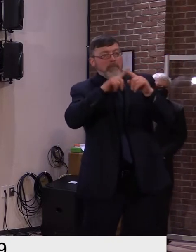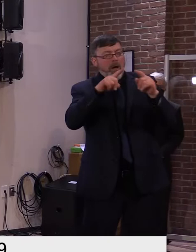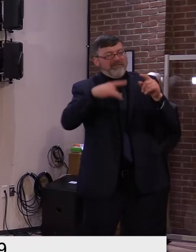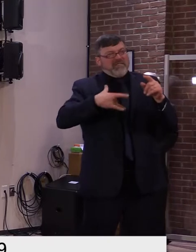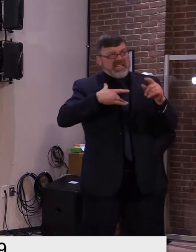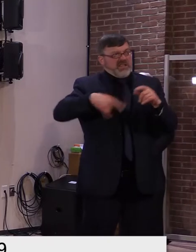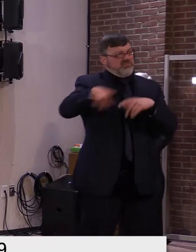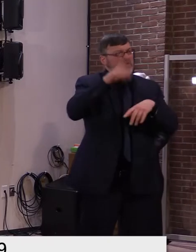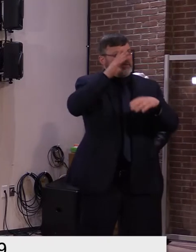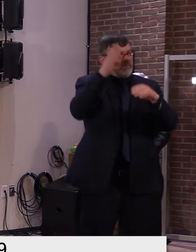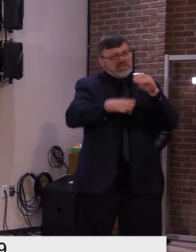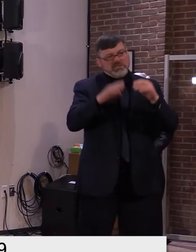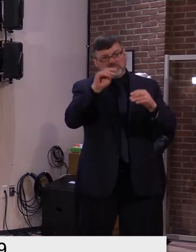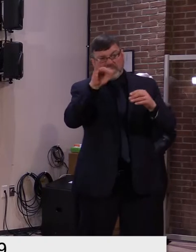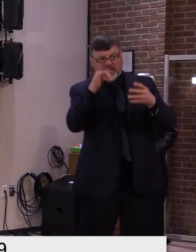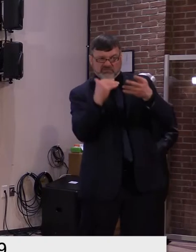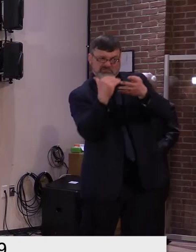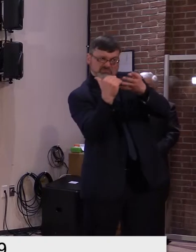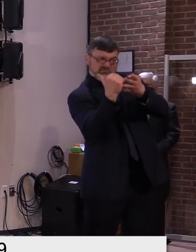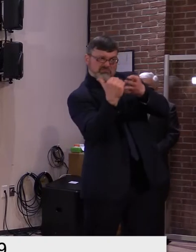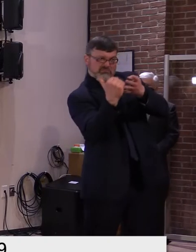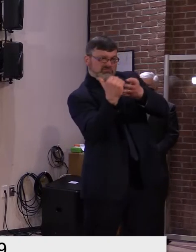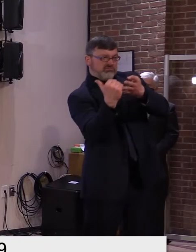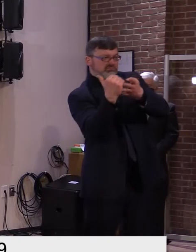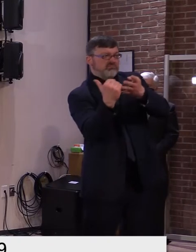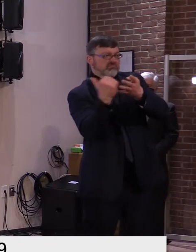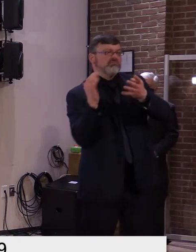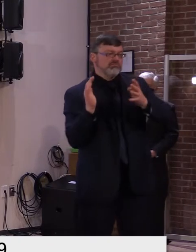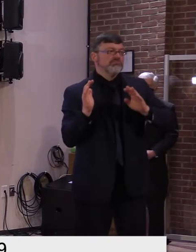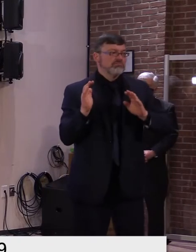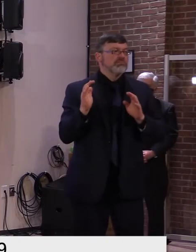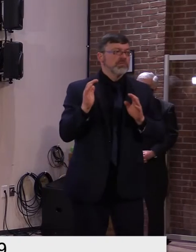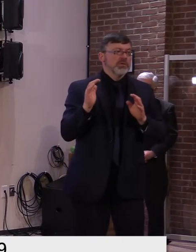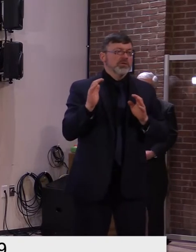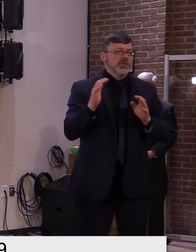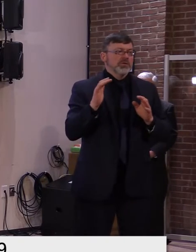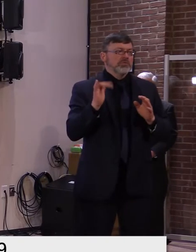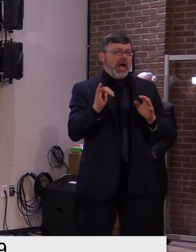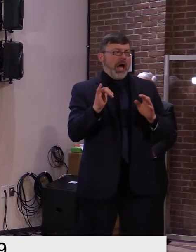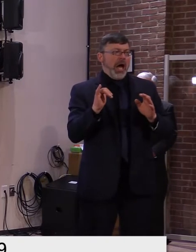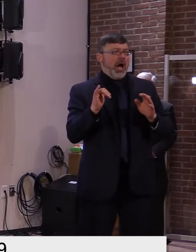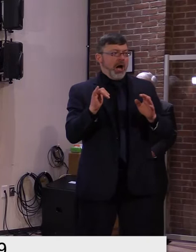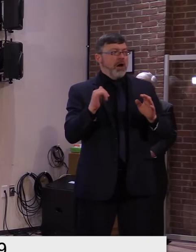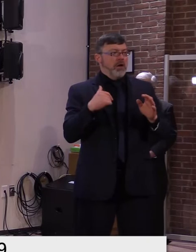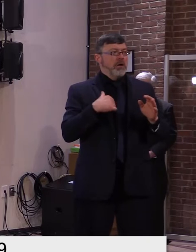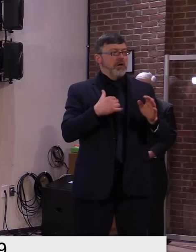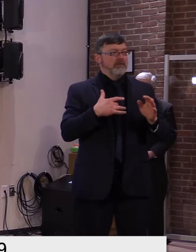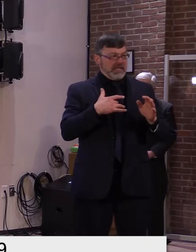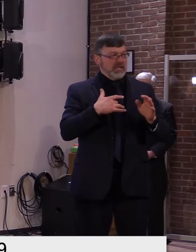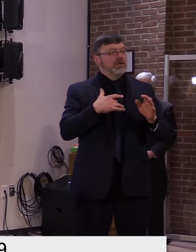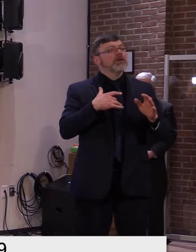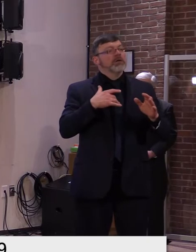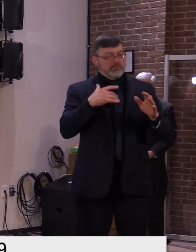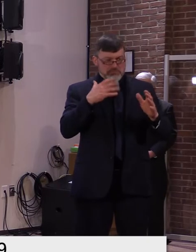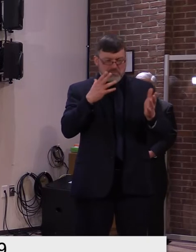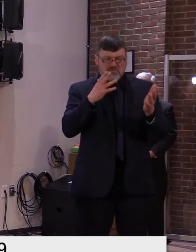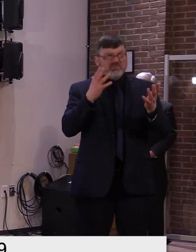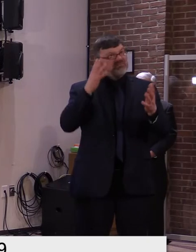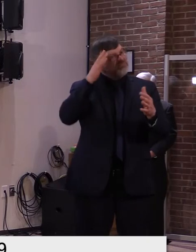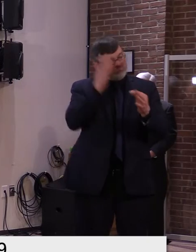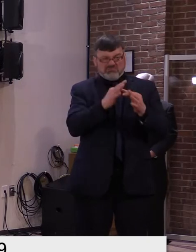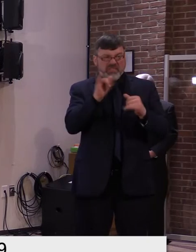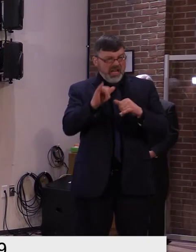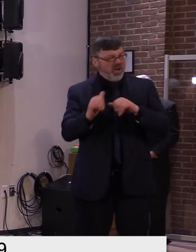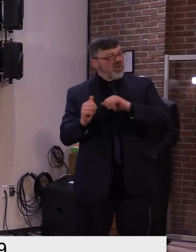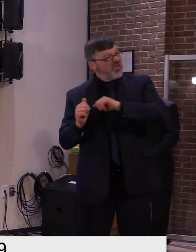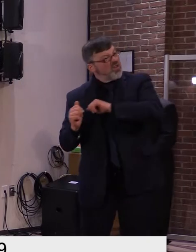from Dr. Levine as well, while we make progress through vaccinations, it's as important as ever to continue following basic health